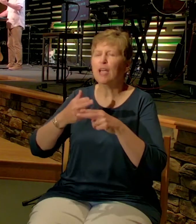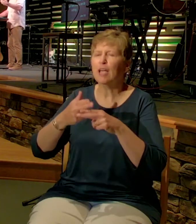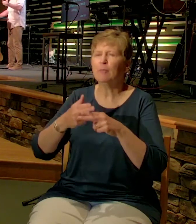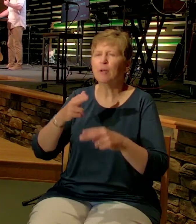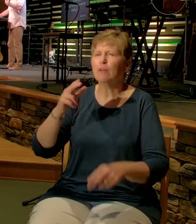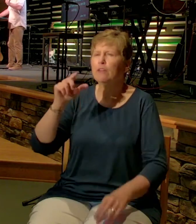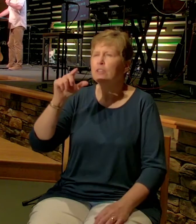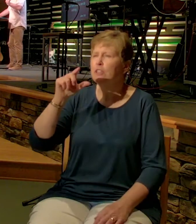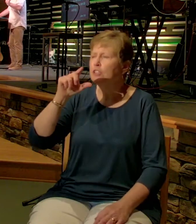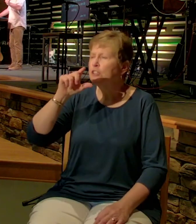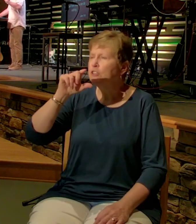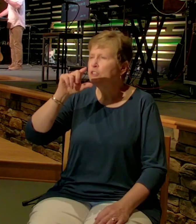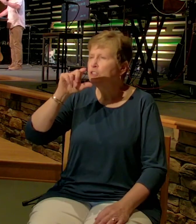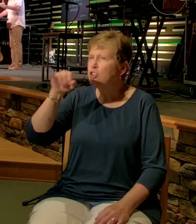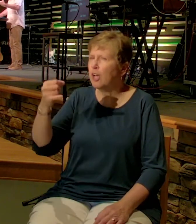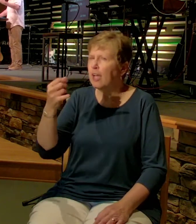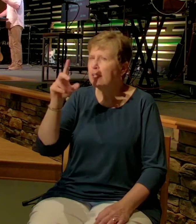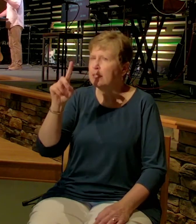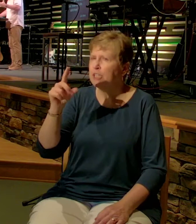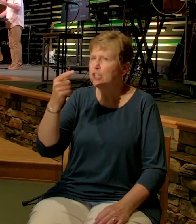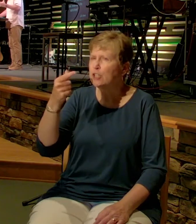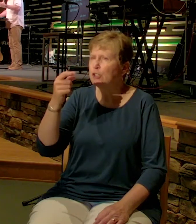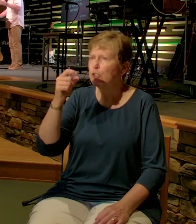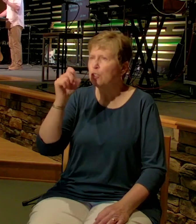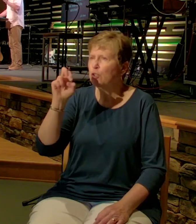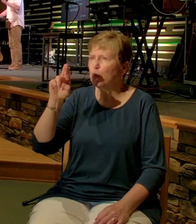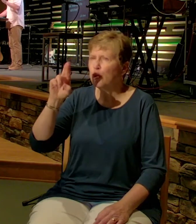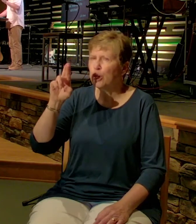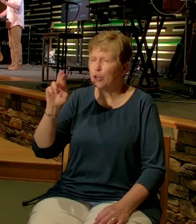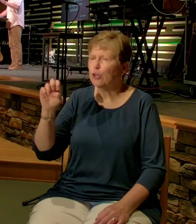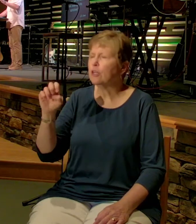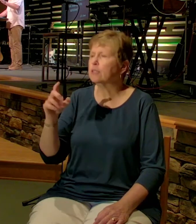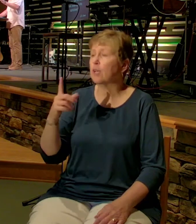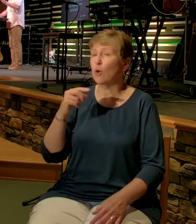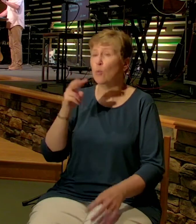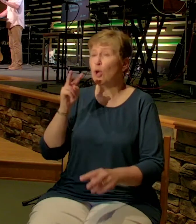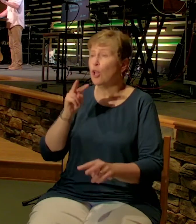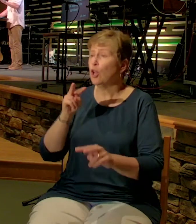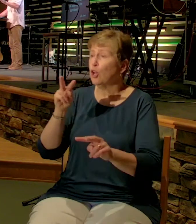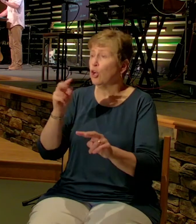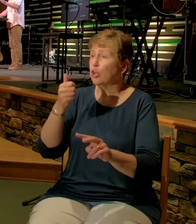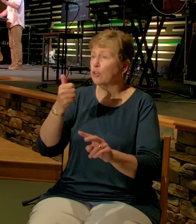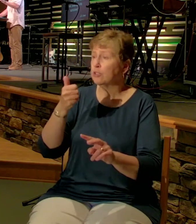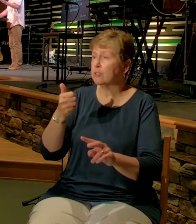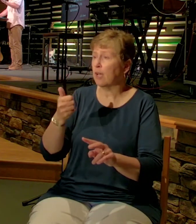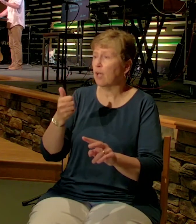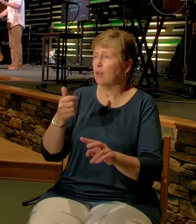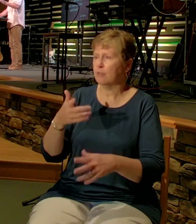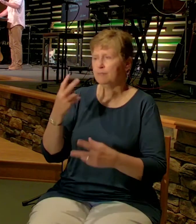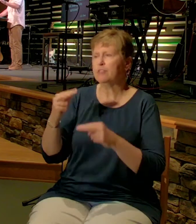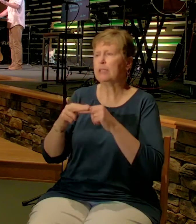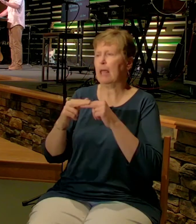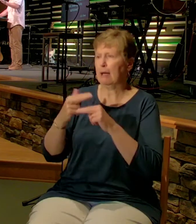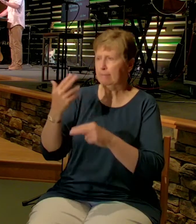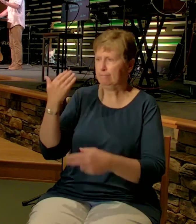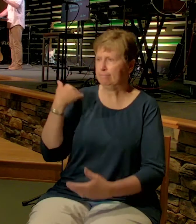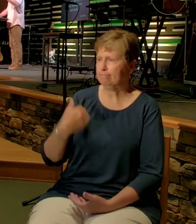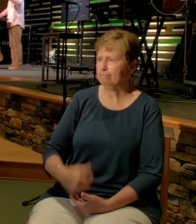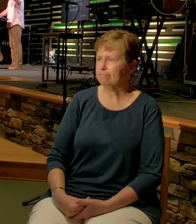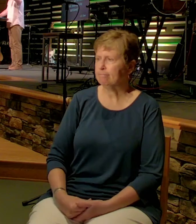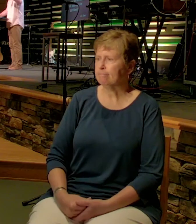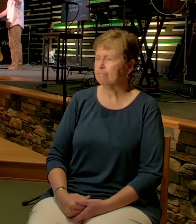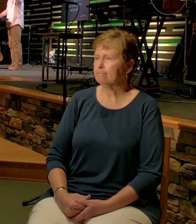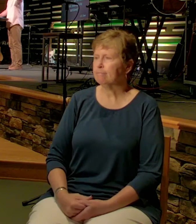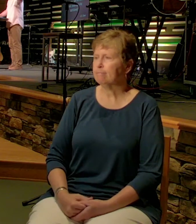states this. He says, for every one look you take at yourself, bemoaning your fruitlessness, take